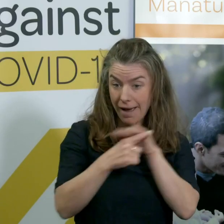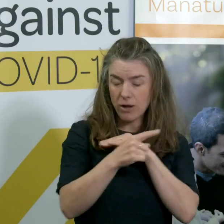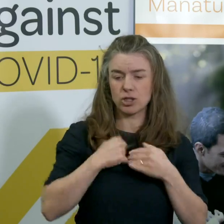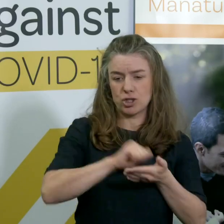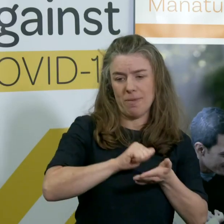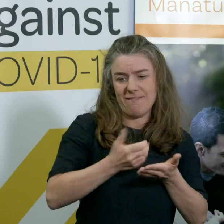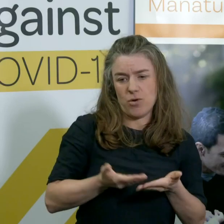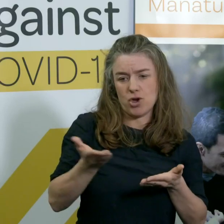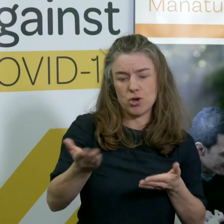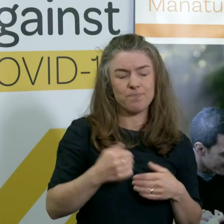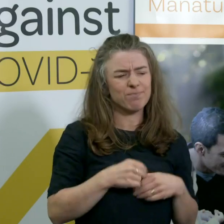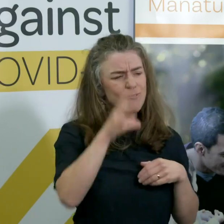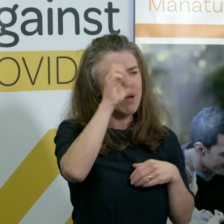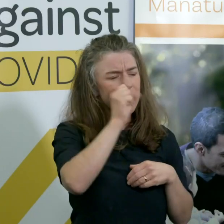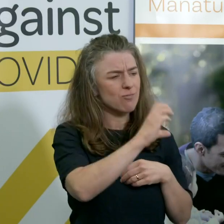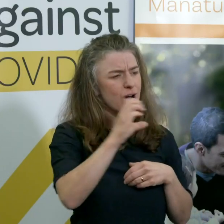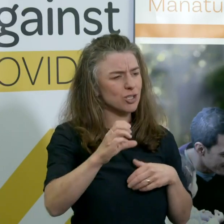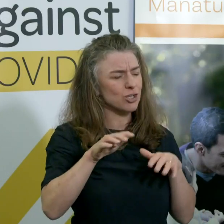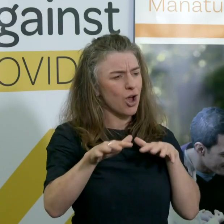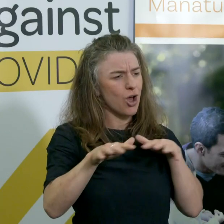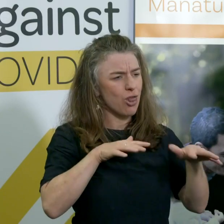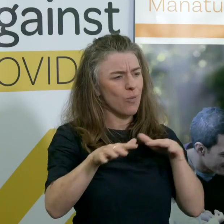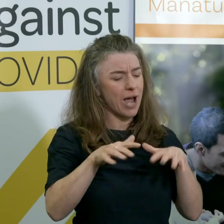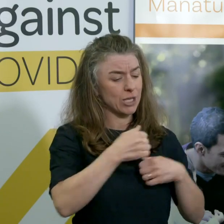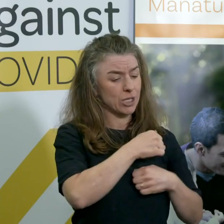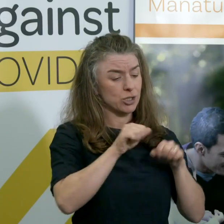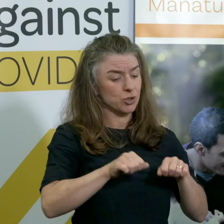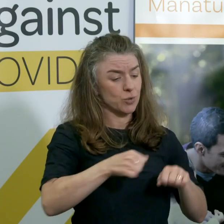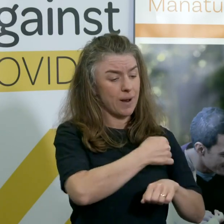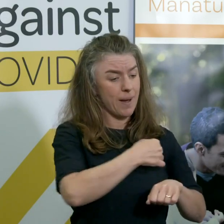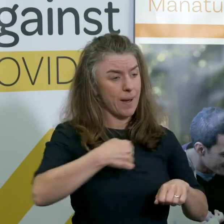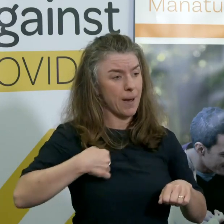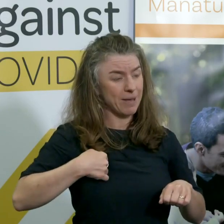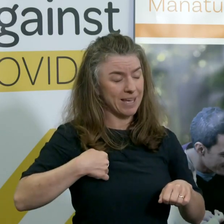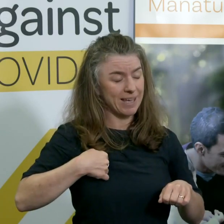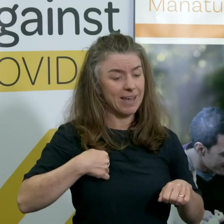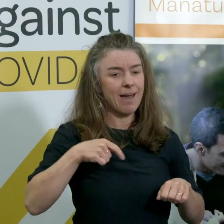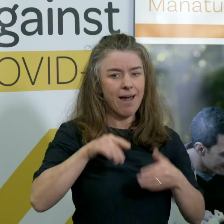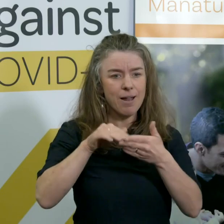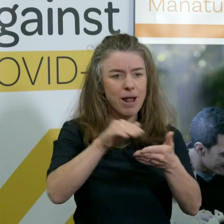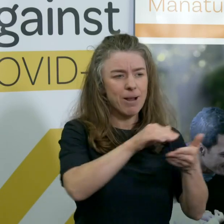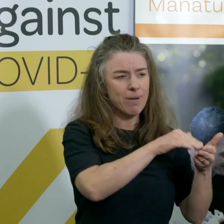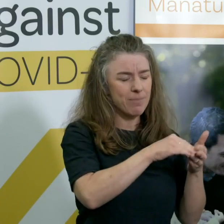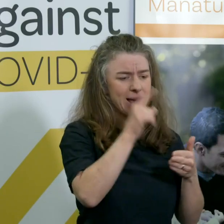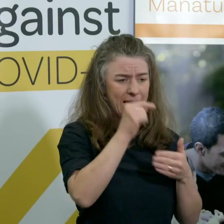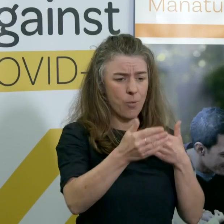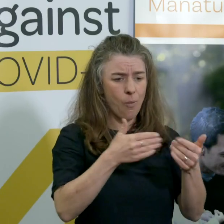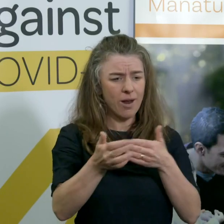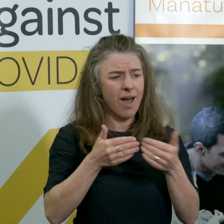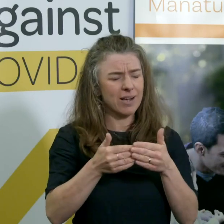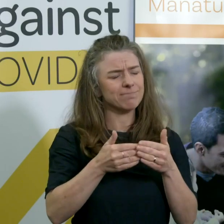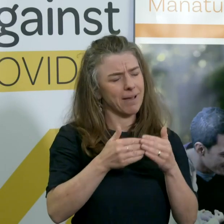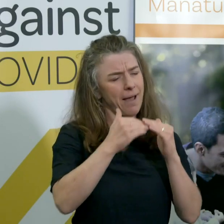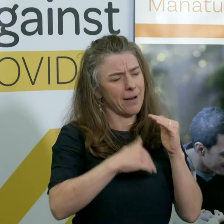the student army after the Christchurch earthquakes. This is the weekend when you can organise yourselves, of course in groups of less than 100, to be ready